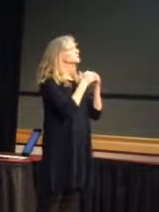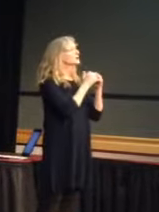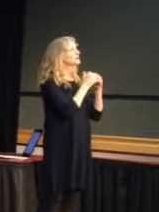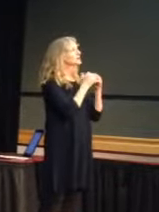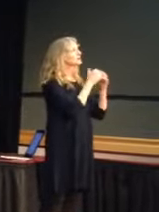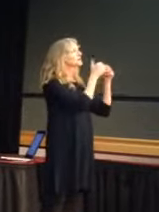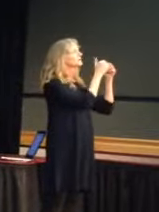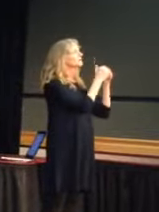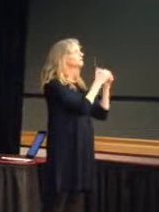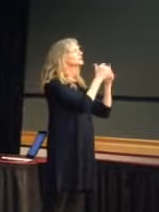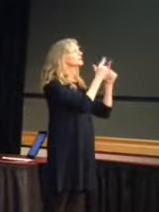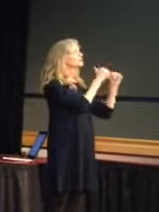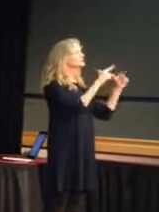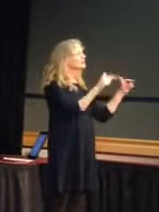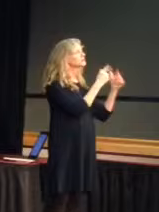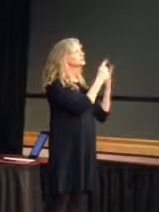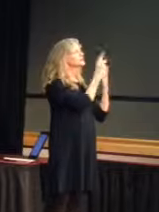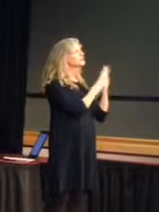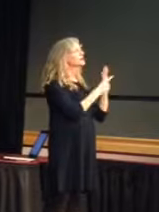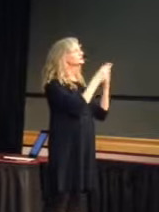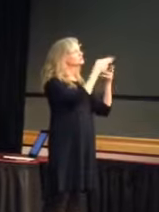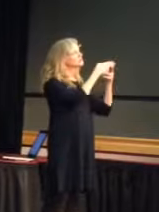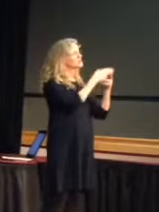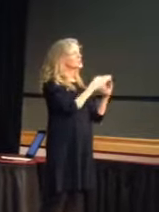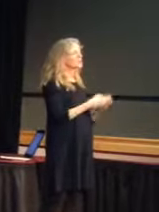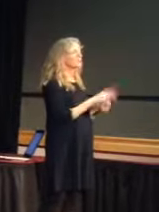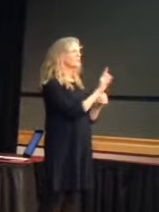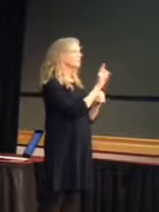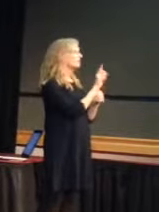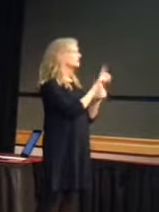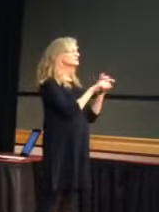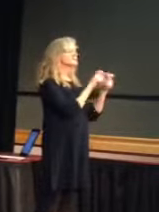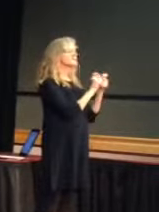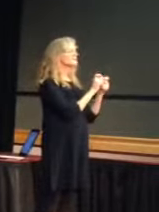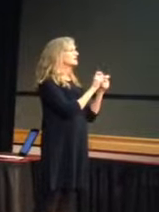programs to identify where these specific numbers will come from.